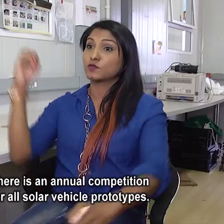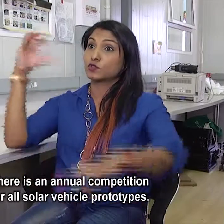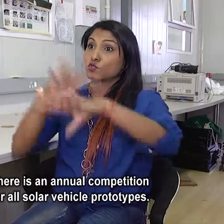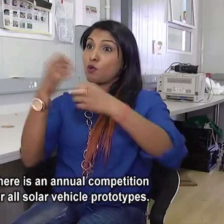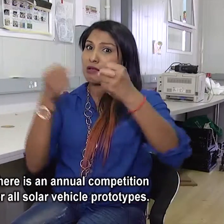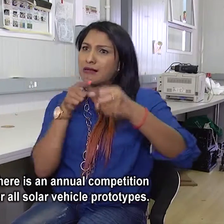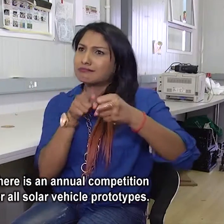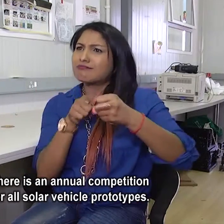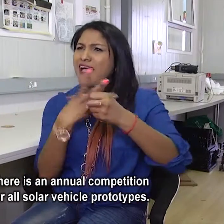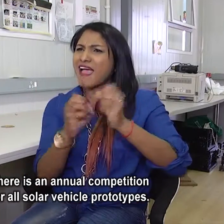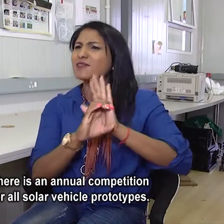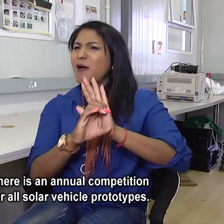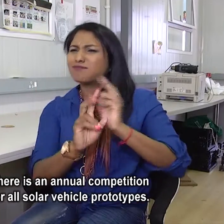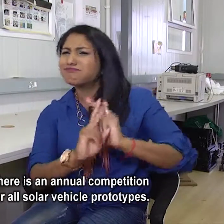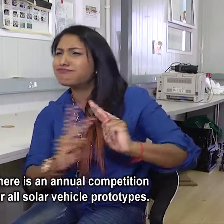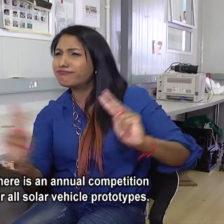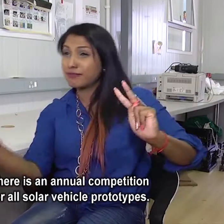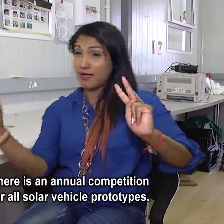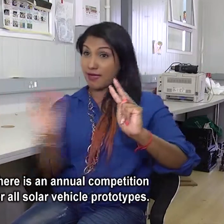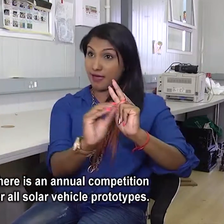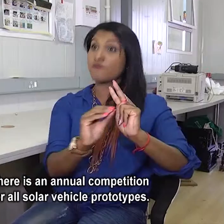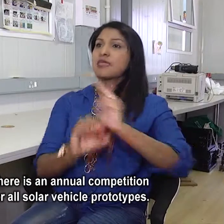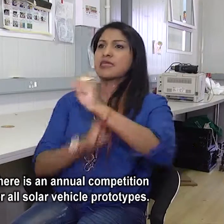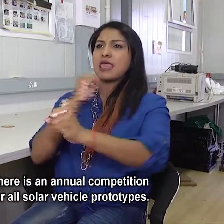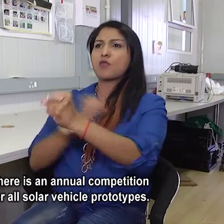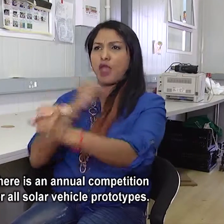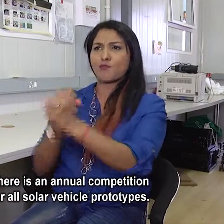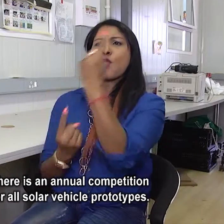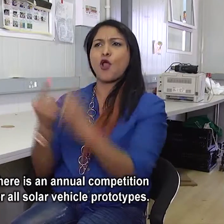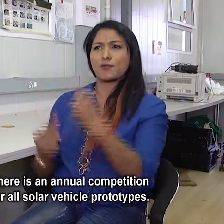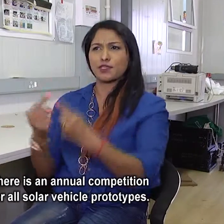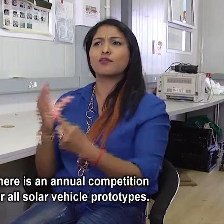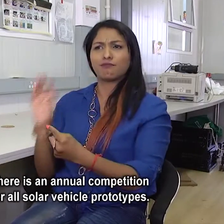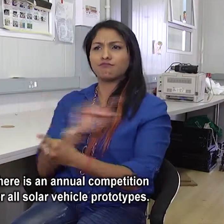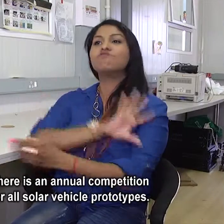There is an annual competition for all solar vehicle prototypes.